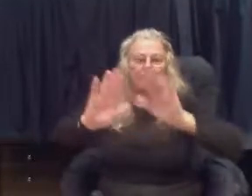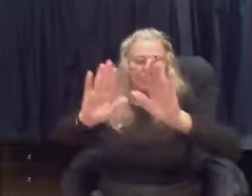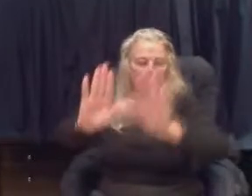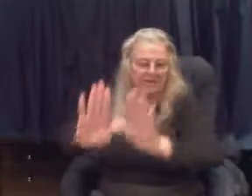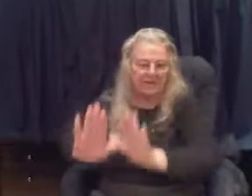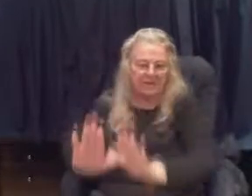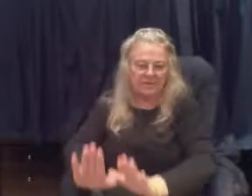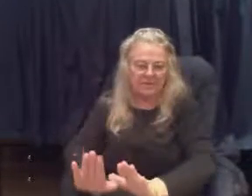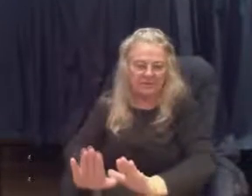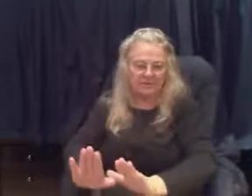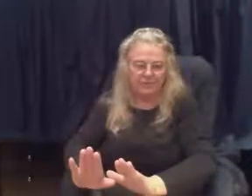Blessings.